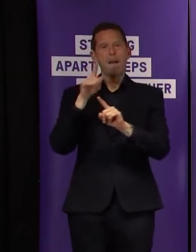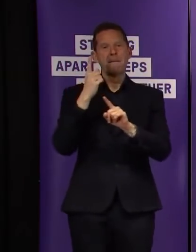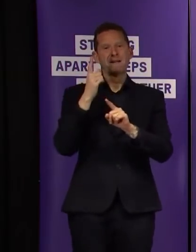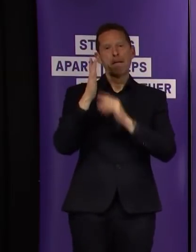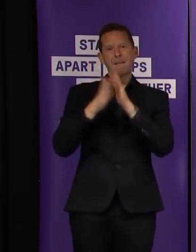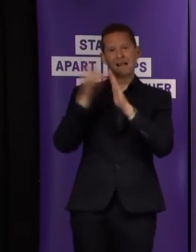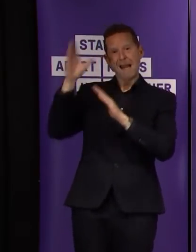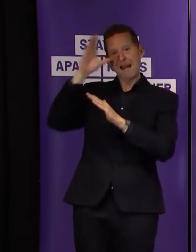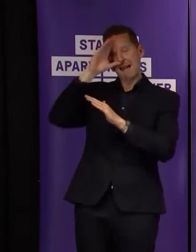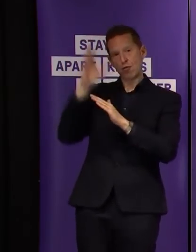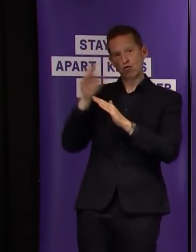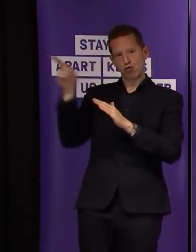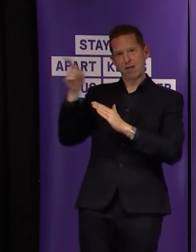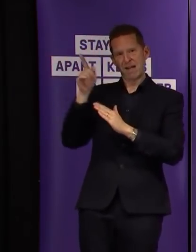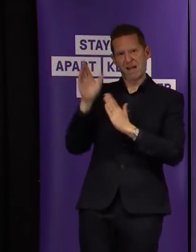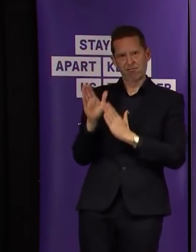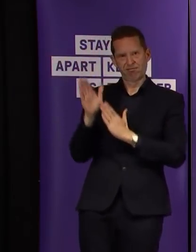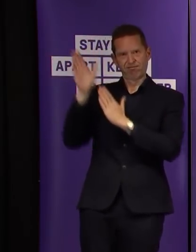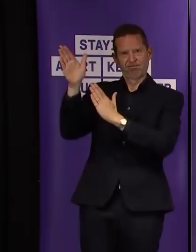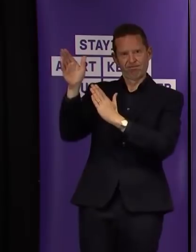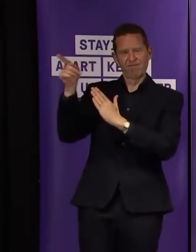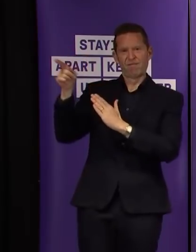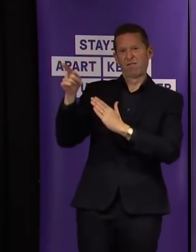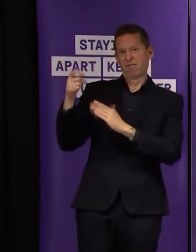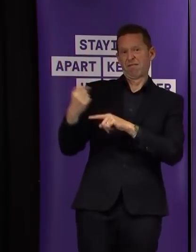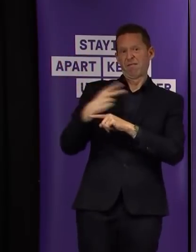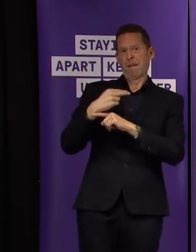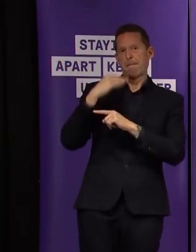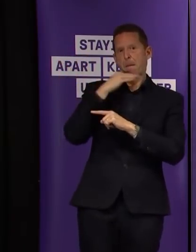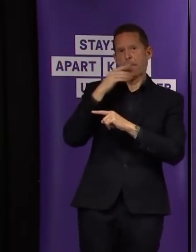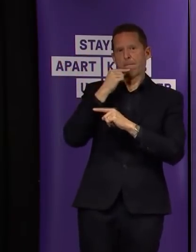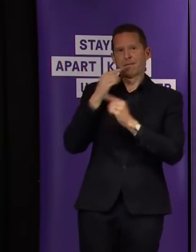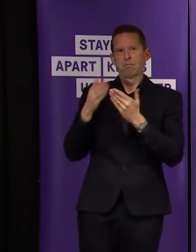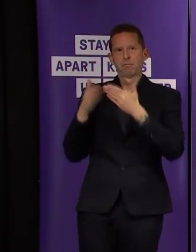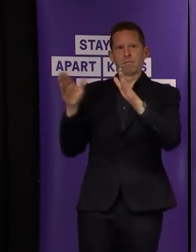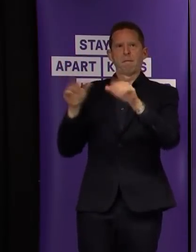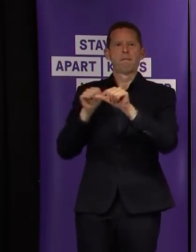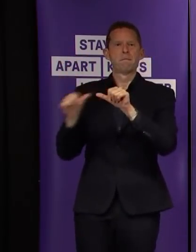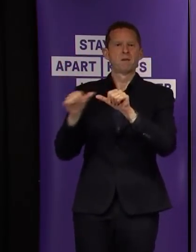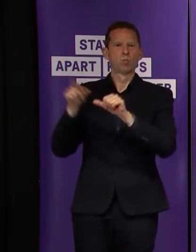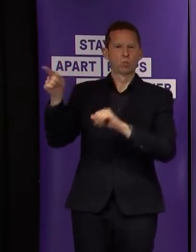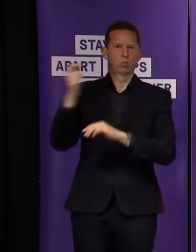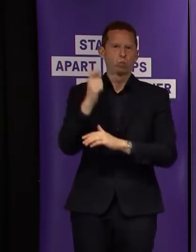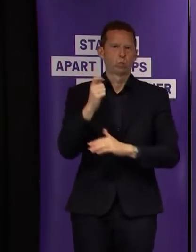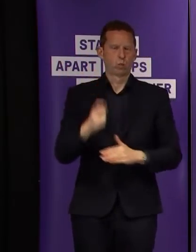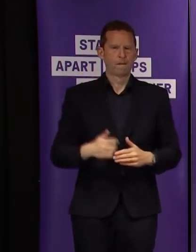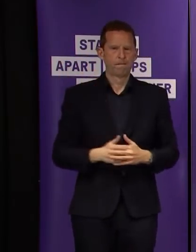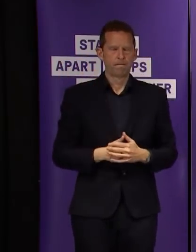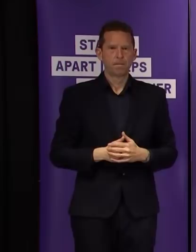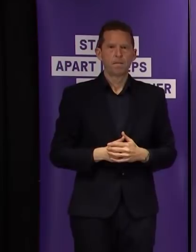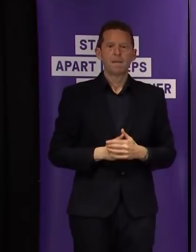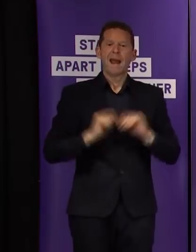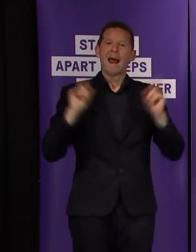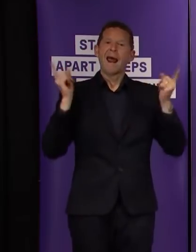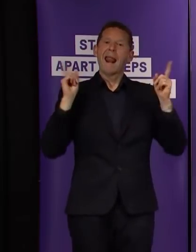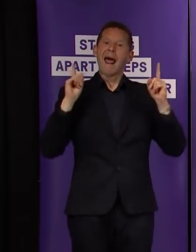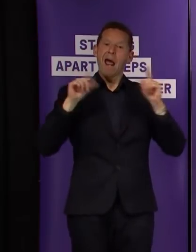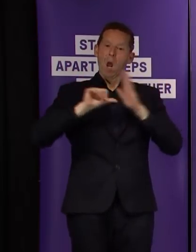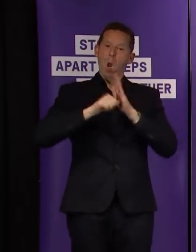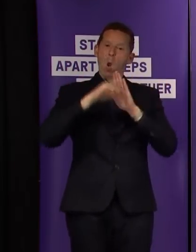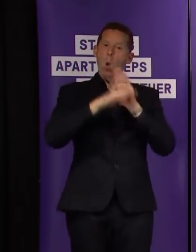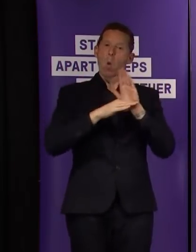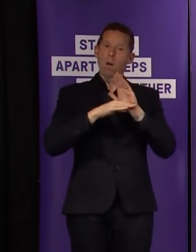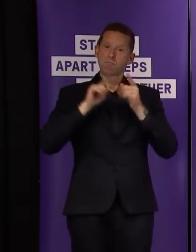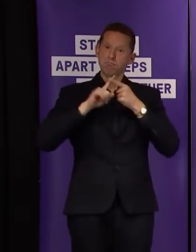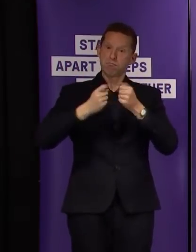ahead of metropolitan Melbourne very, very soon. That is, so there's no extension of the current arrangements. They'll be